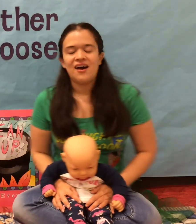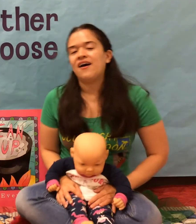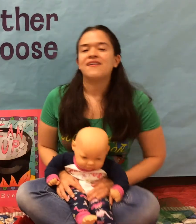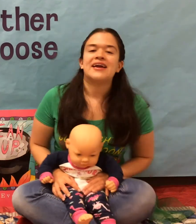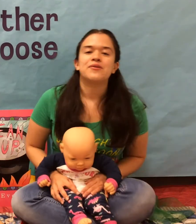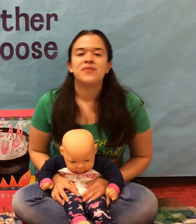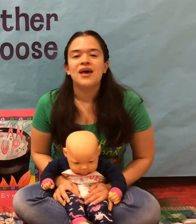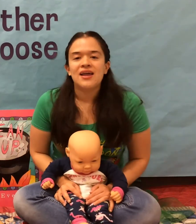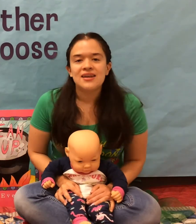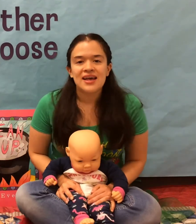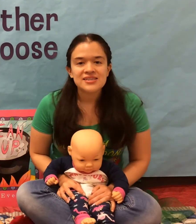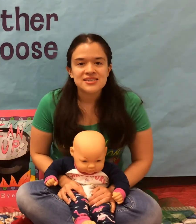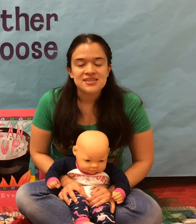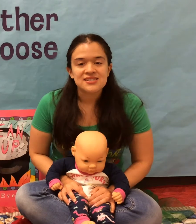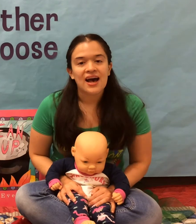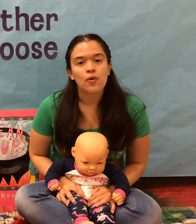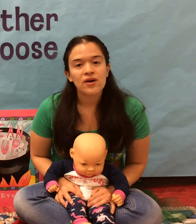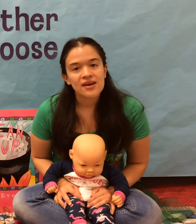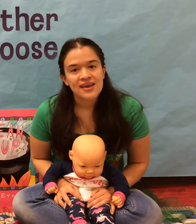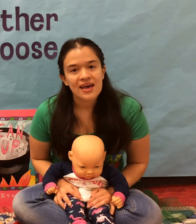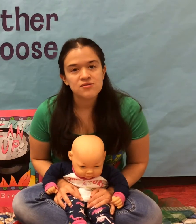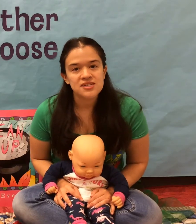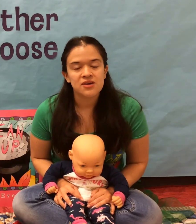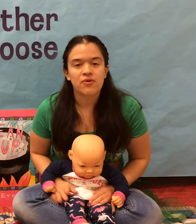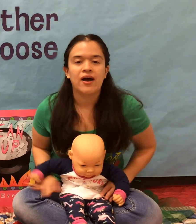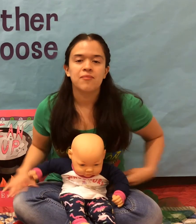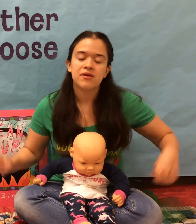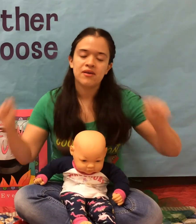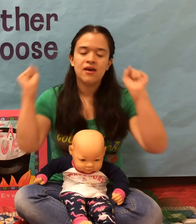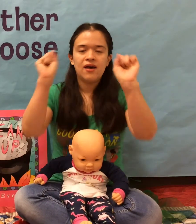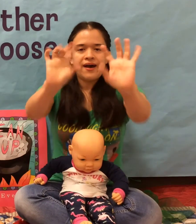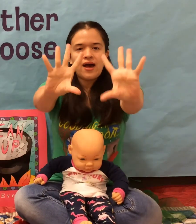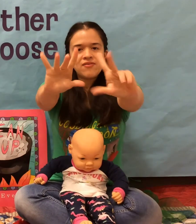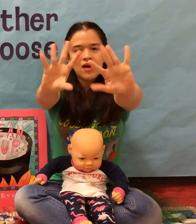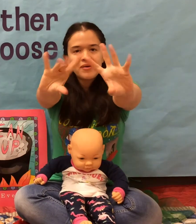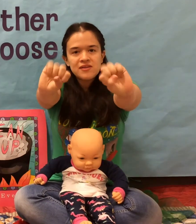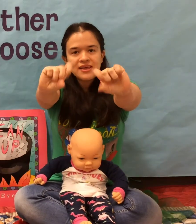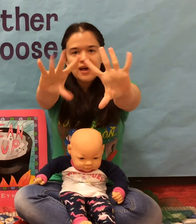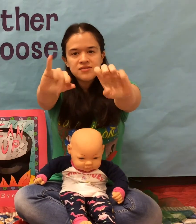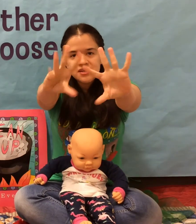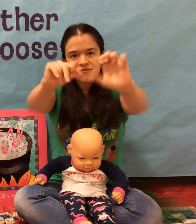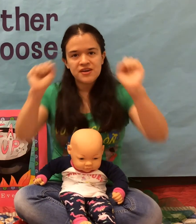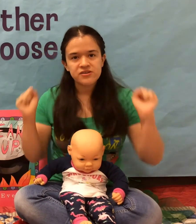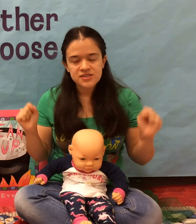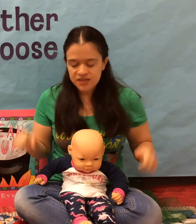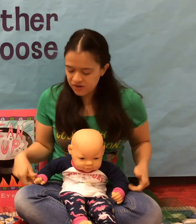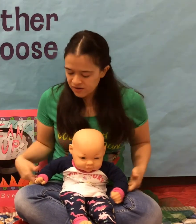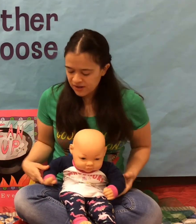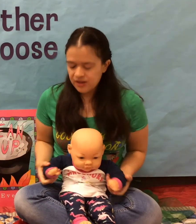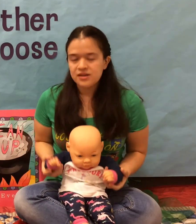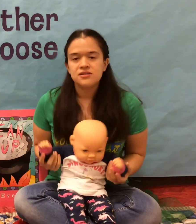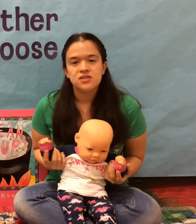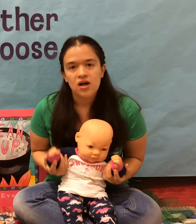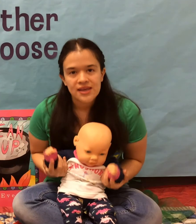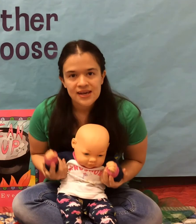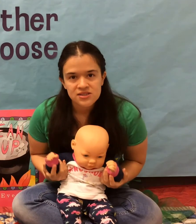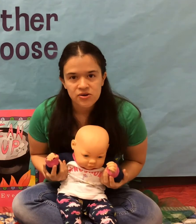All right, next is our counting rhyme. I've got my little counting fingers here. Dolly has her